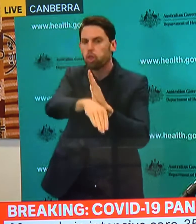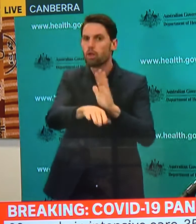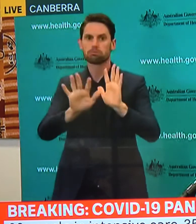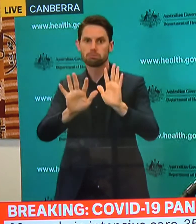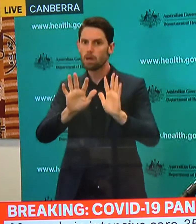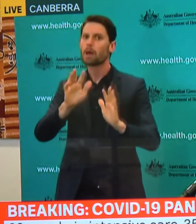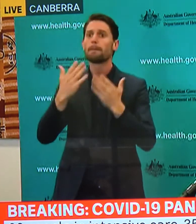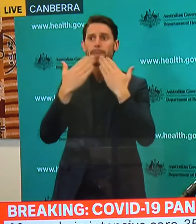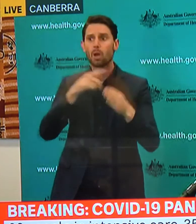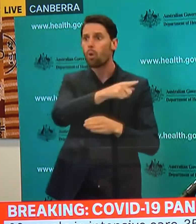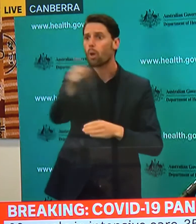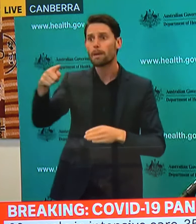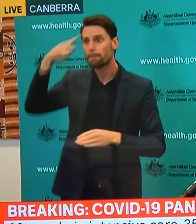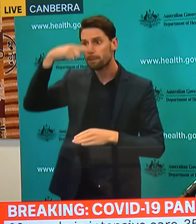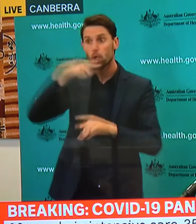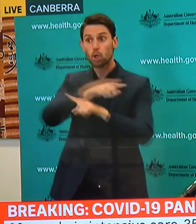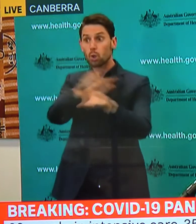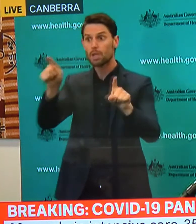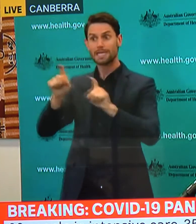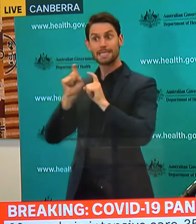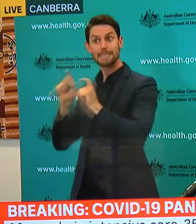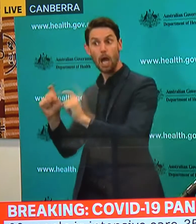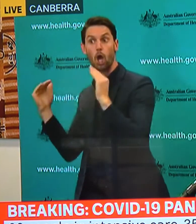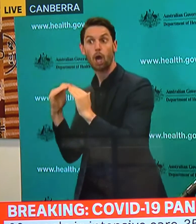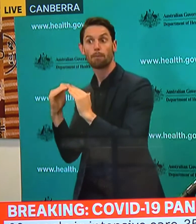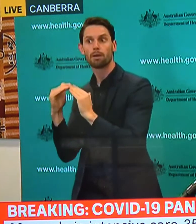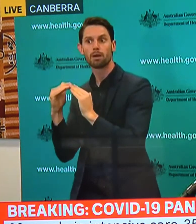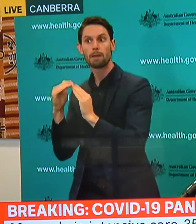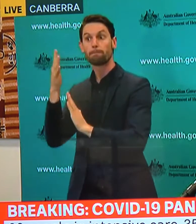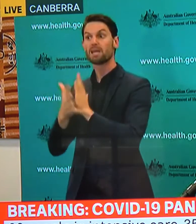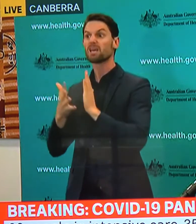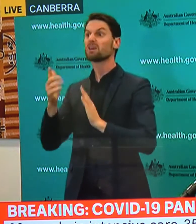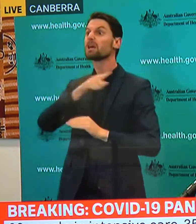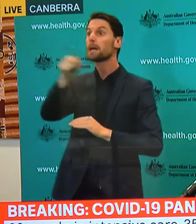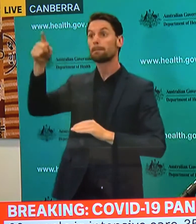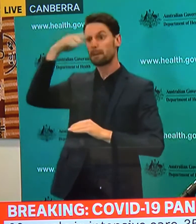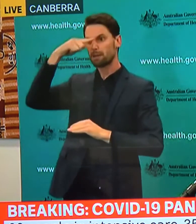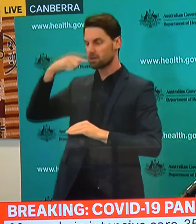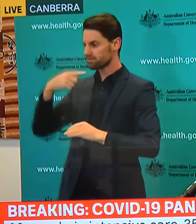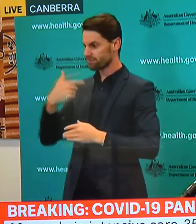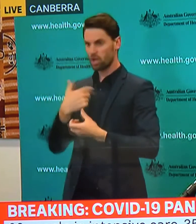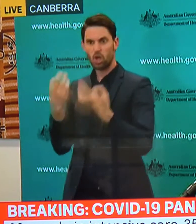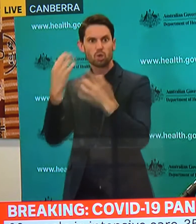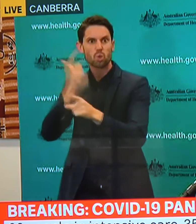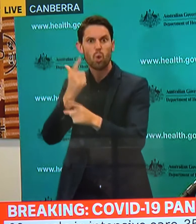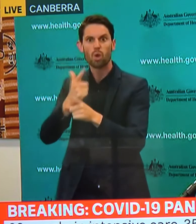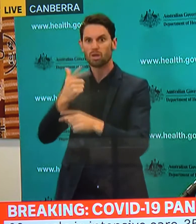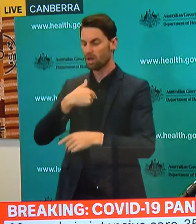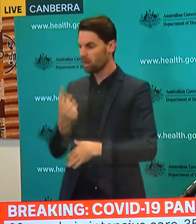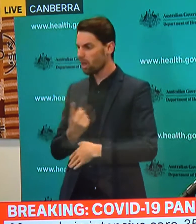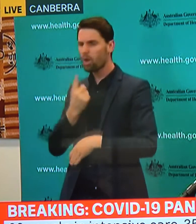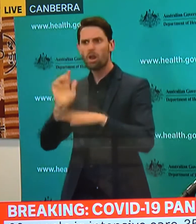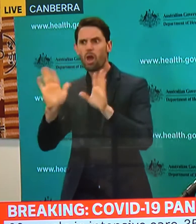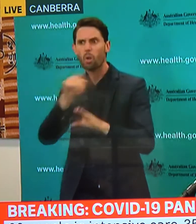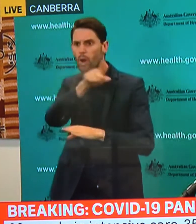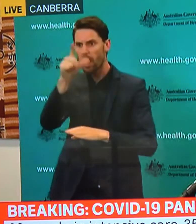again, that social distancing does not mean you don't remain connected. We need to remain connected, and people